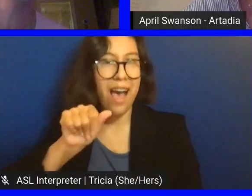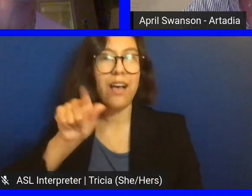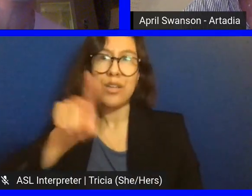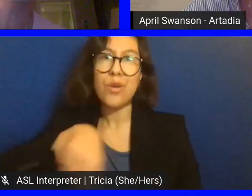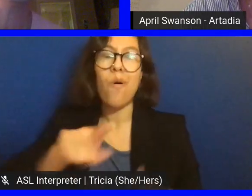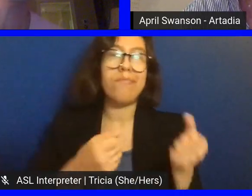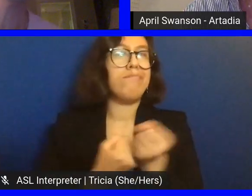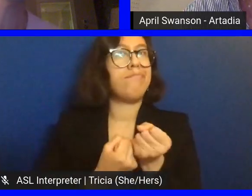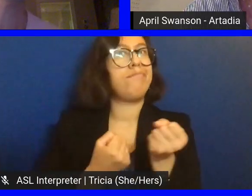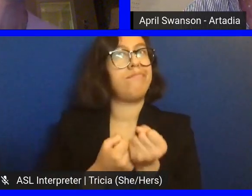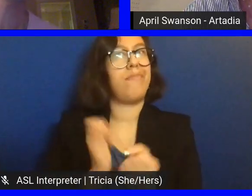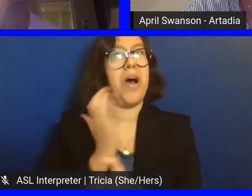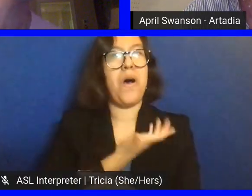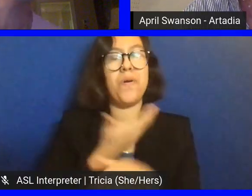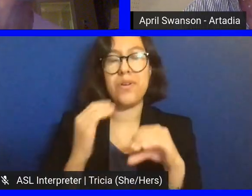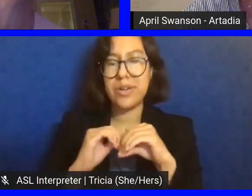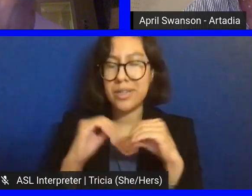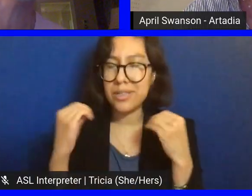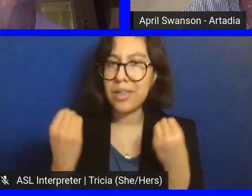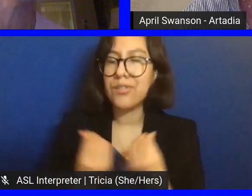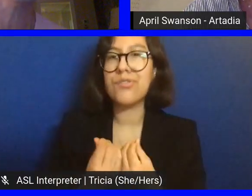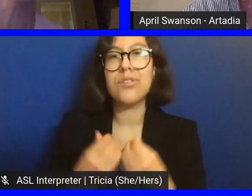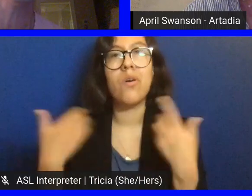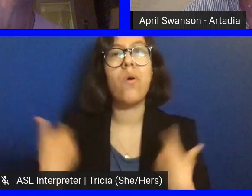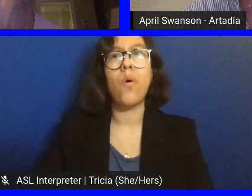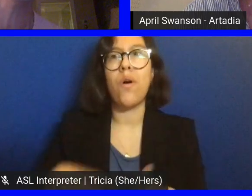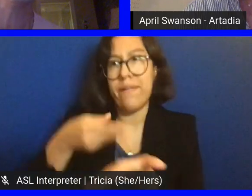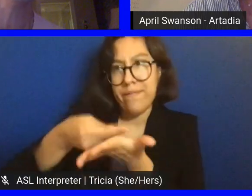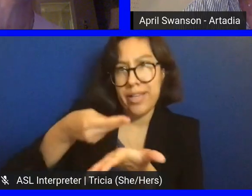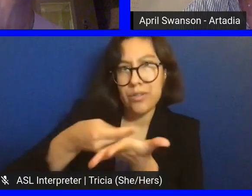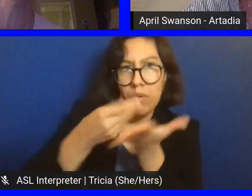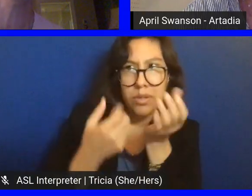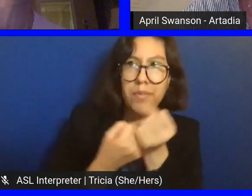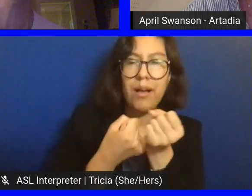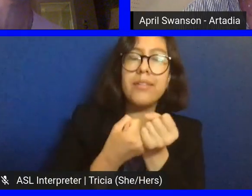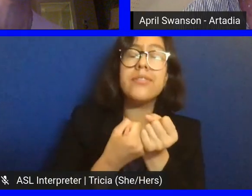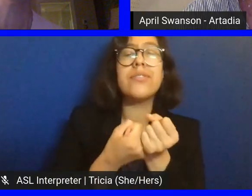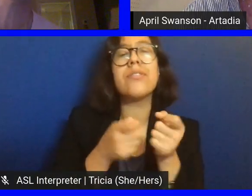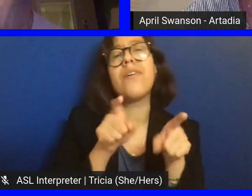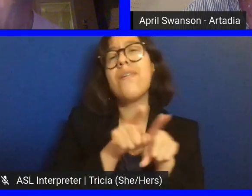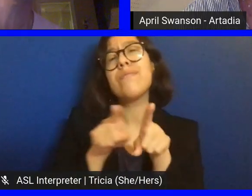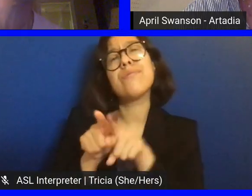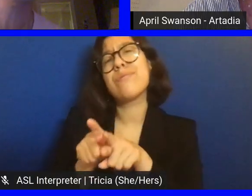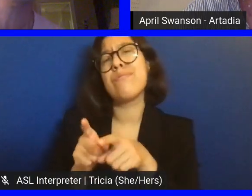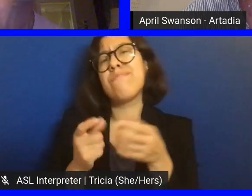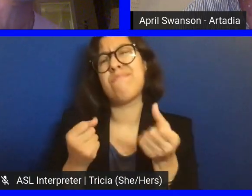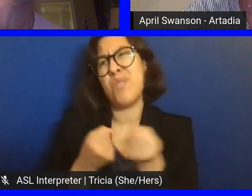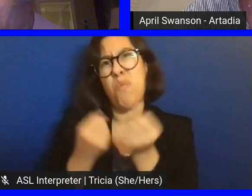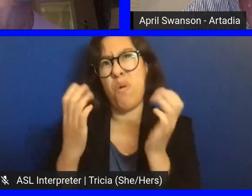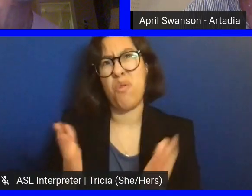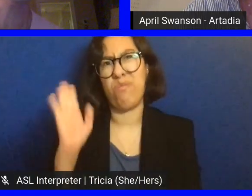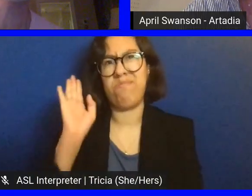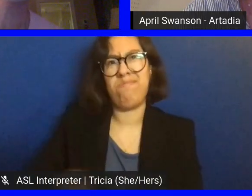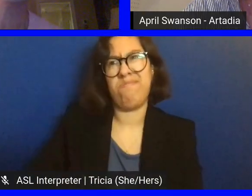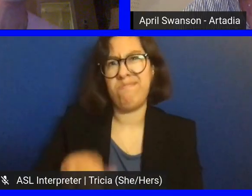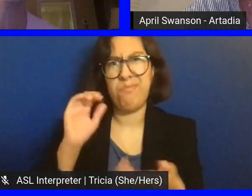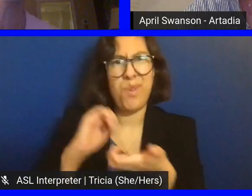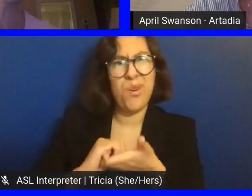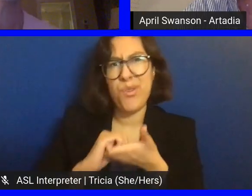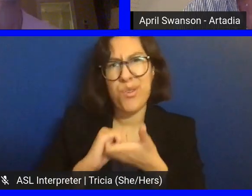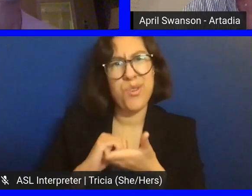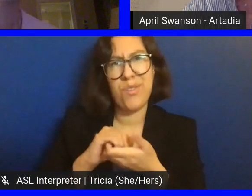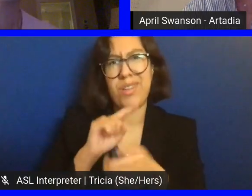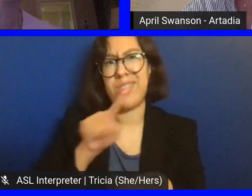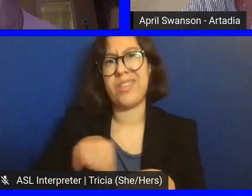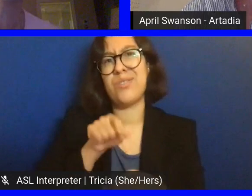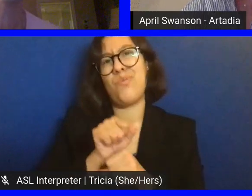supportive, you know, as a fiscal sponsor and also as just a supporter and partner along the way in all this